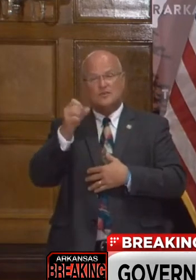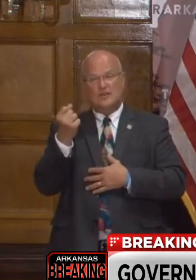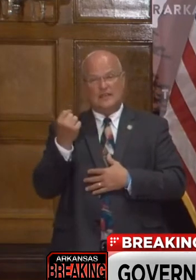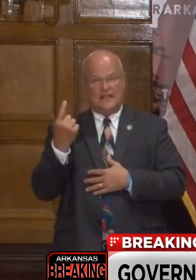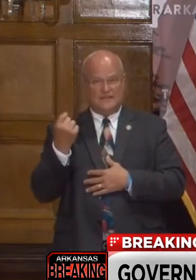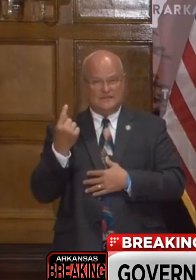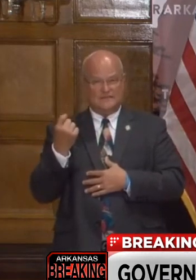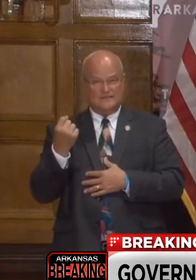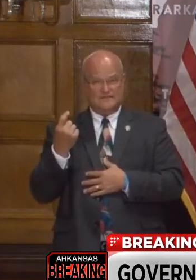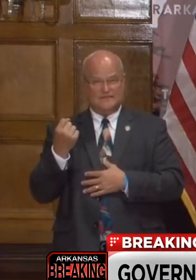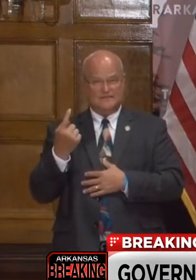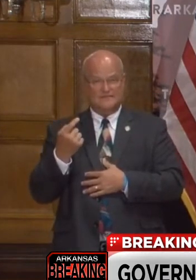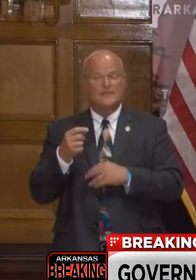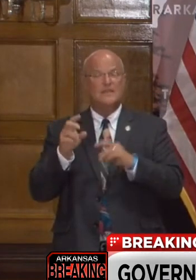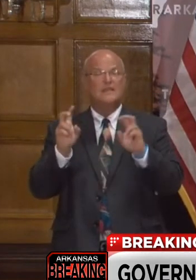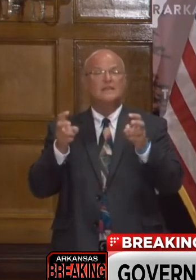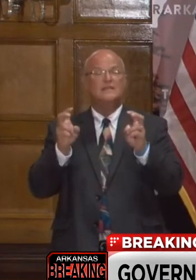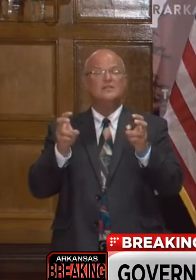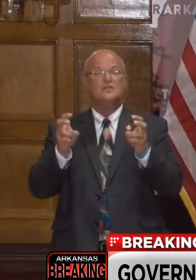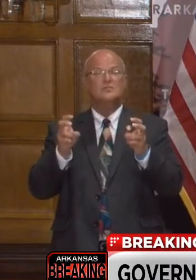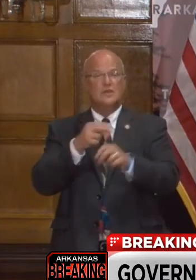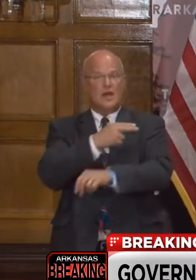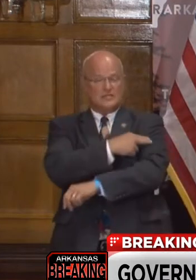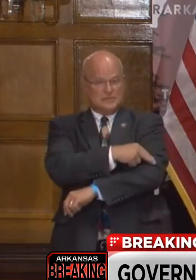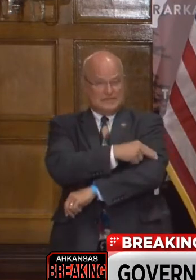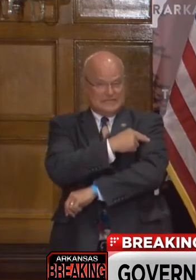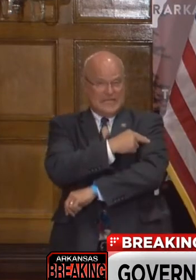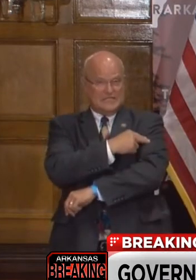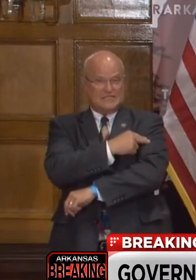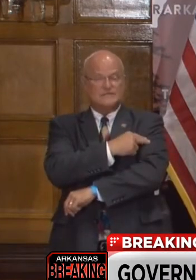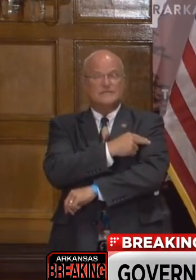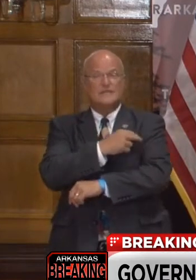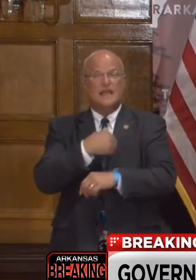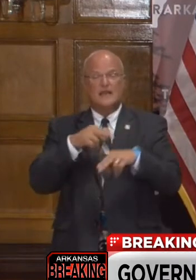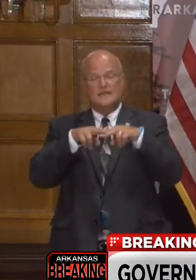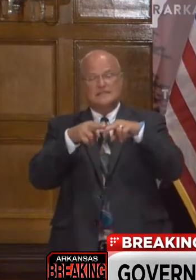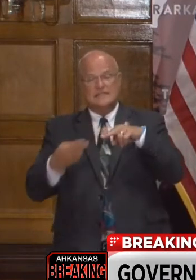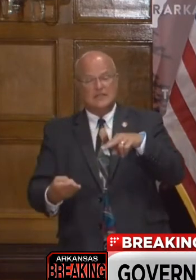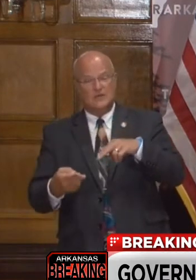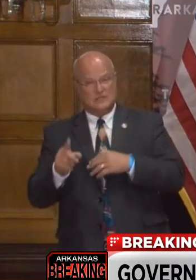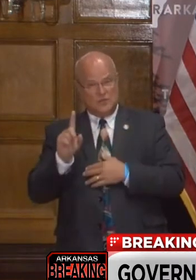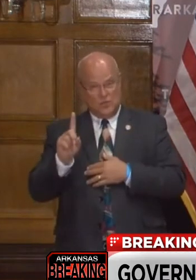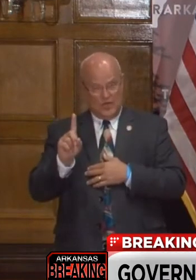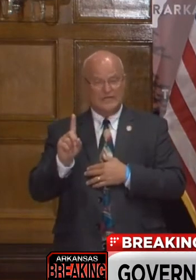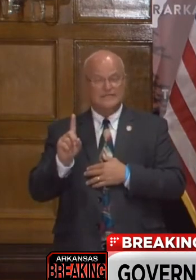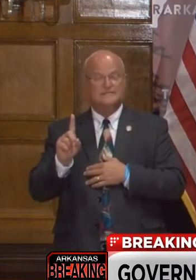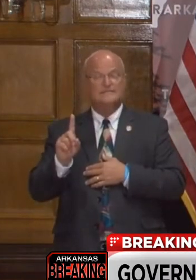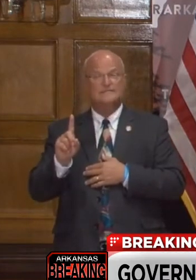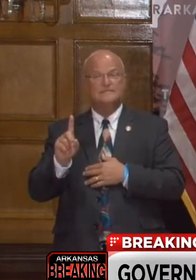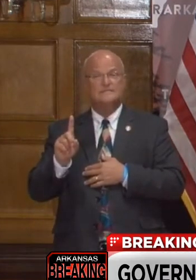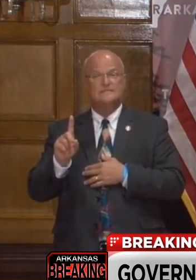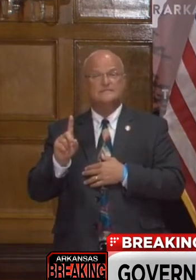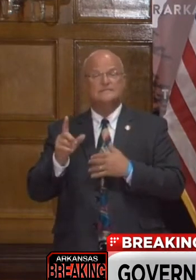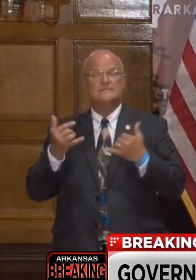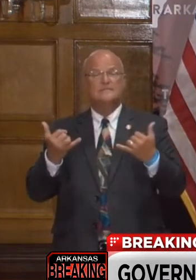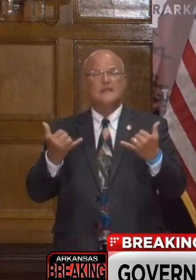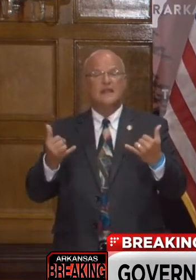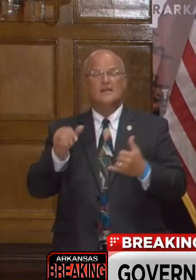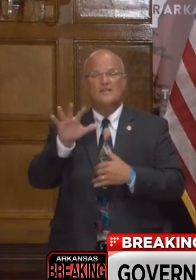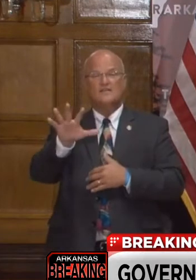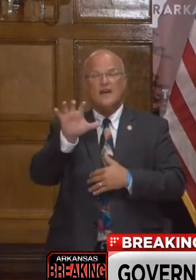50,411. In terms of our hospitalizations, we have a decrease of 1 in hospitalizations, down